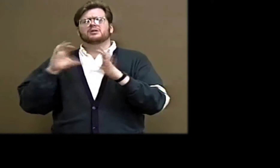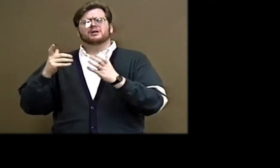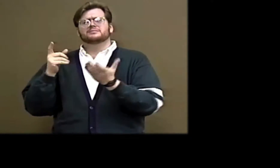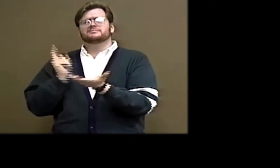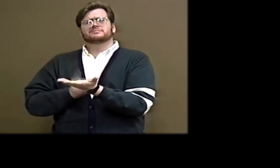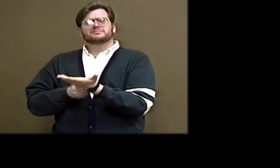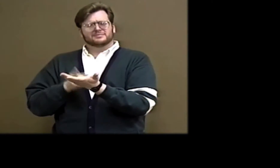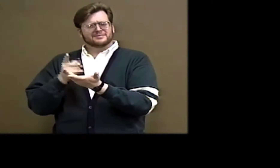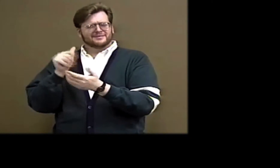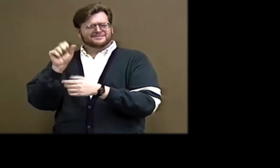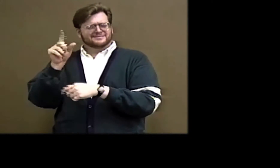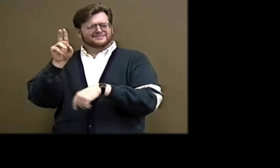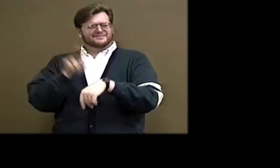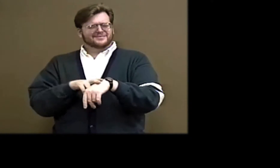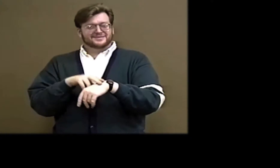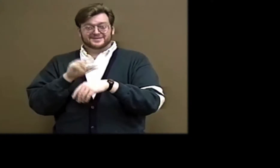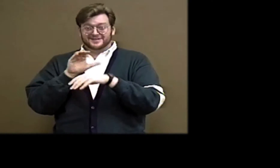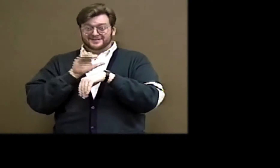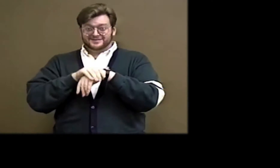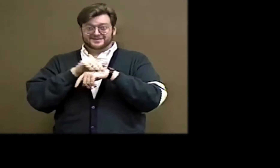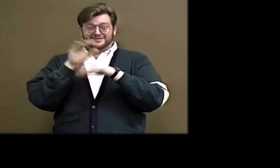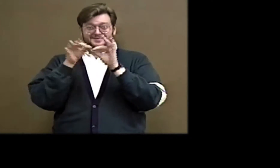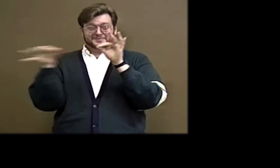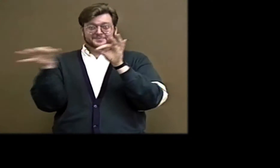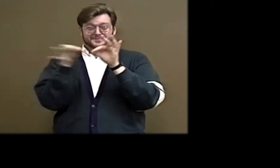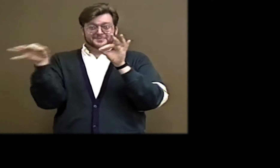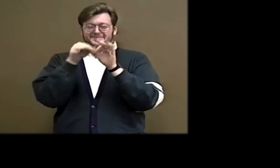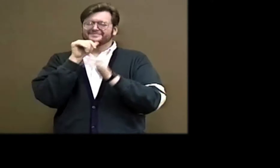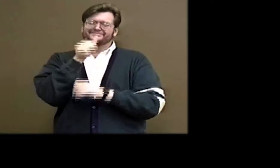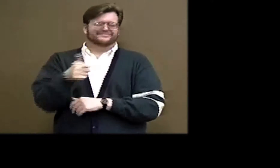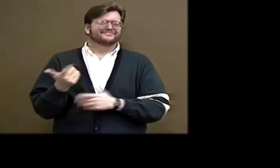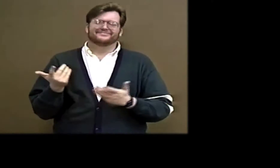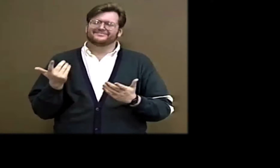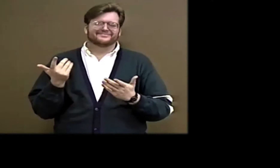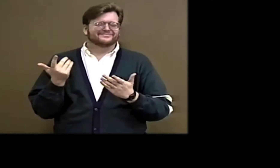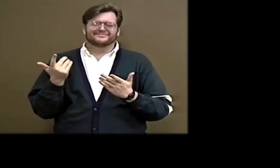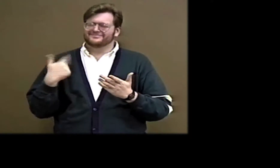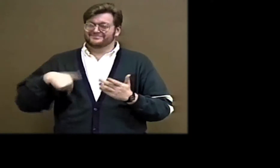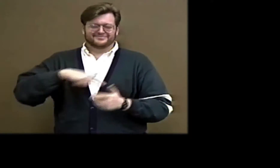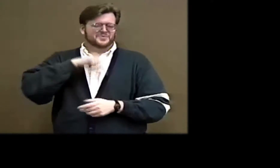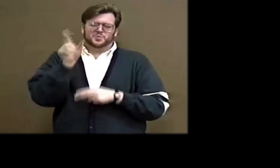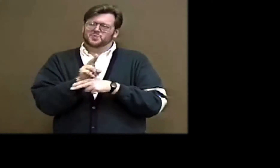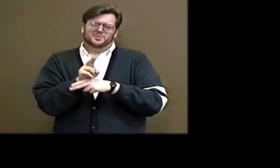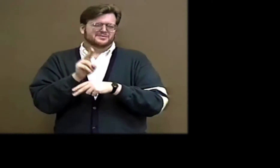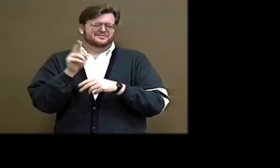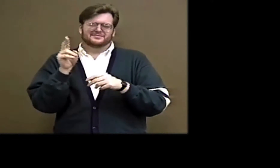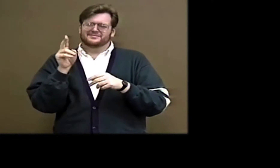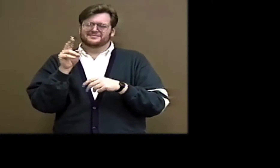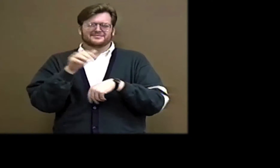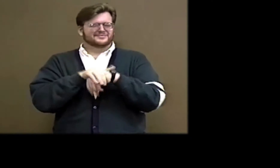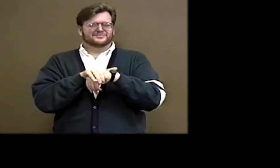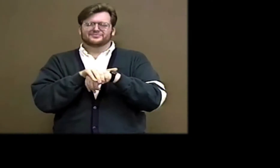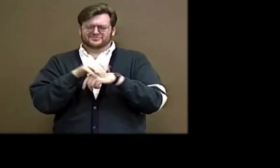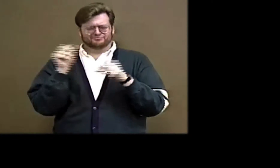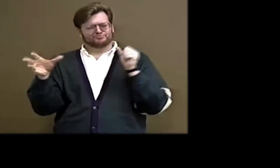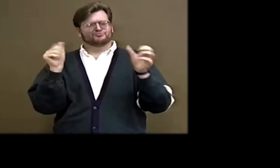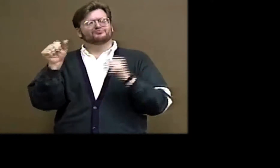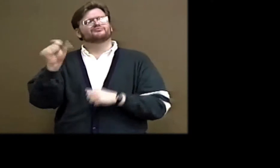and discuss in American Sign Language. We don't spell out words to each other. It's more natural to use ASL. Every day, I'm able to make use of the